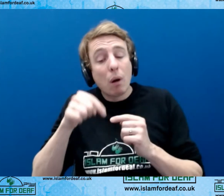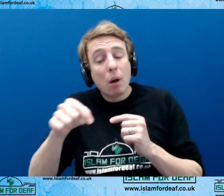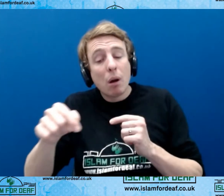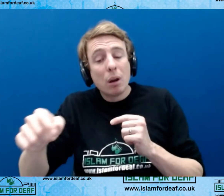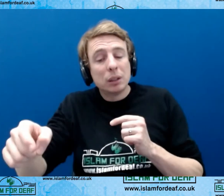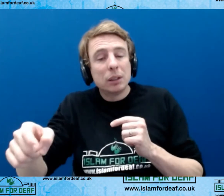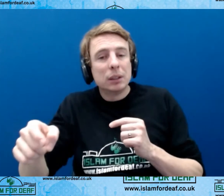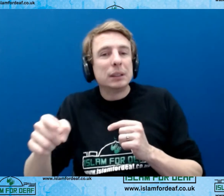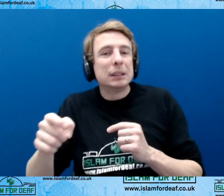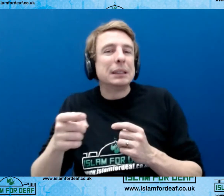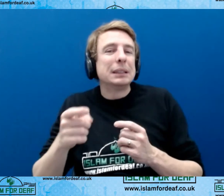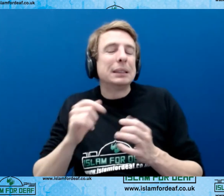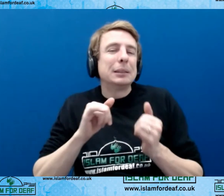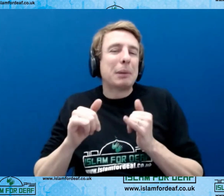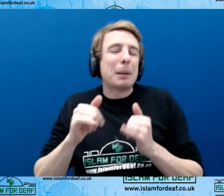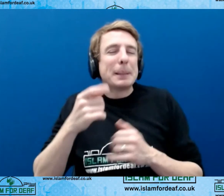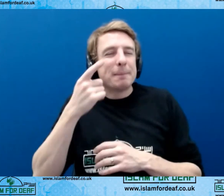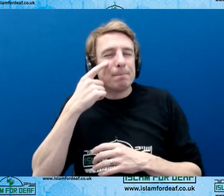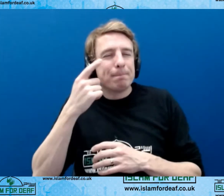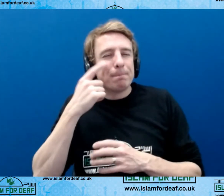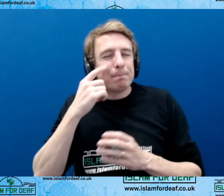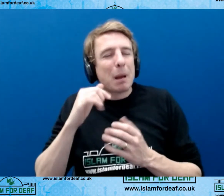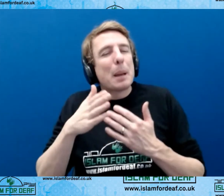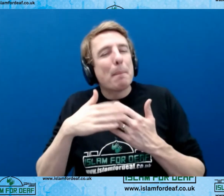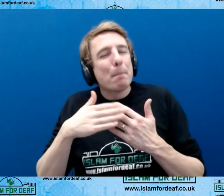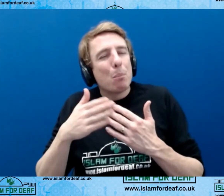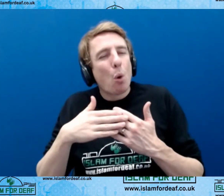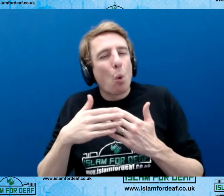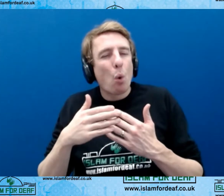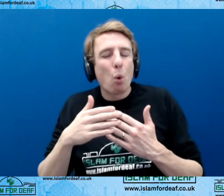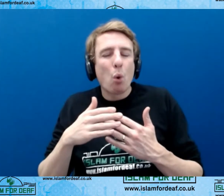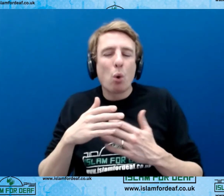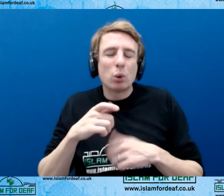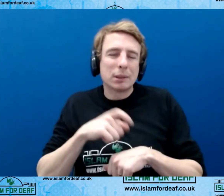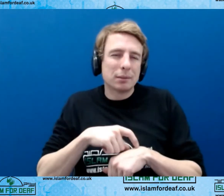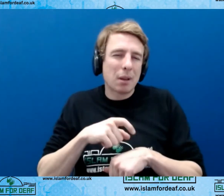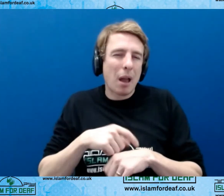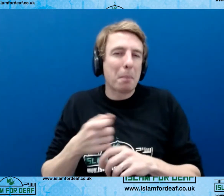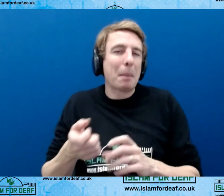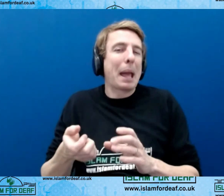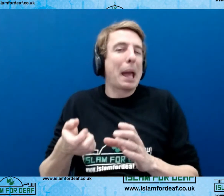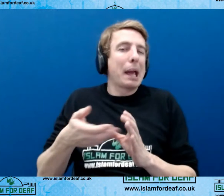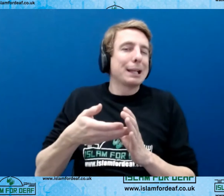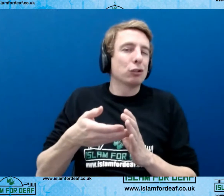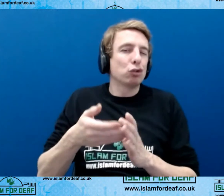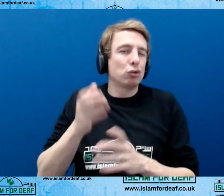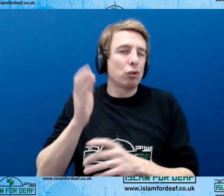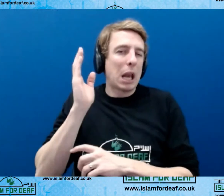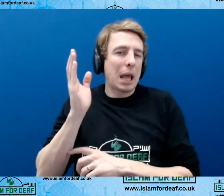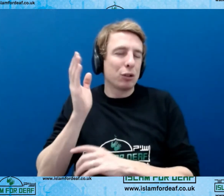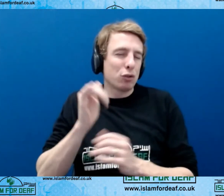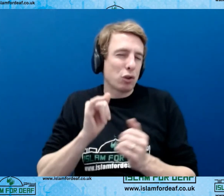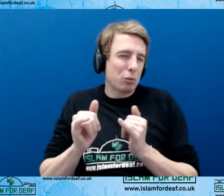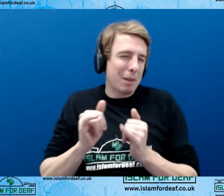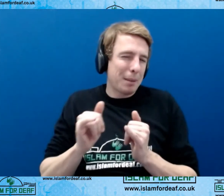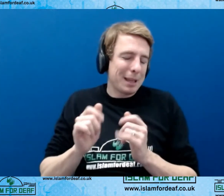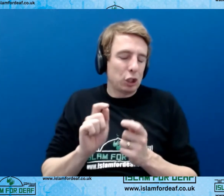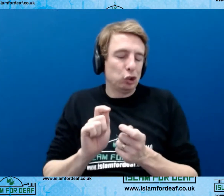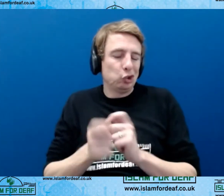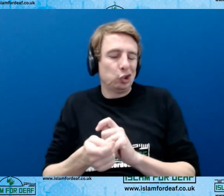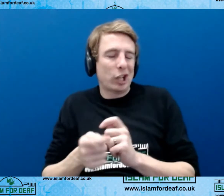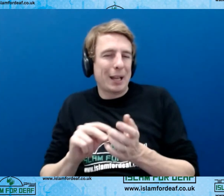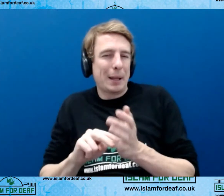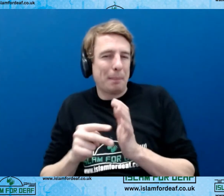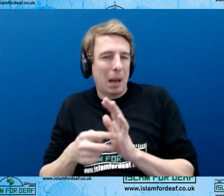whole curriculum. So we ask Allah the Most High to reward abundantly our Shaykh for giving us such a